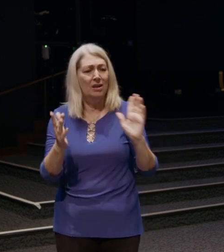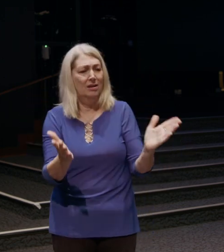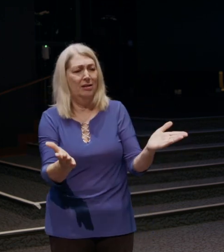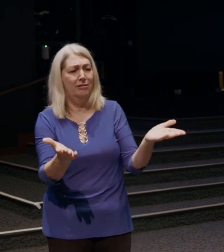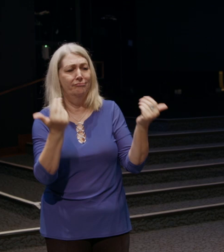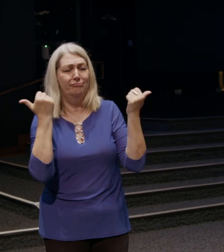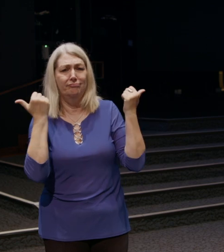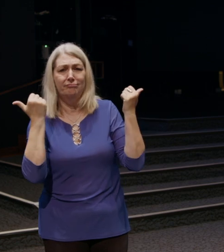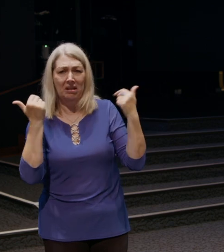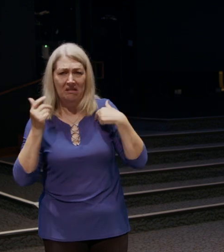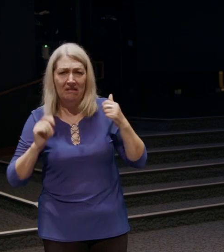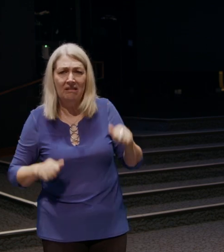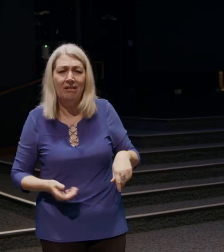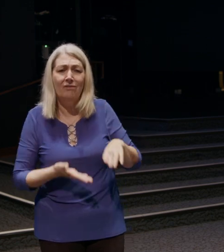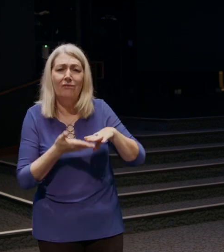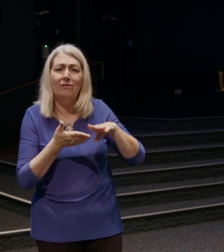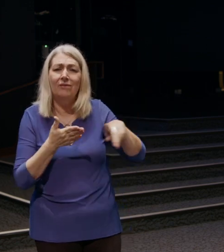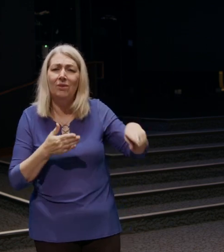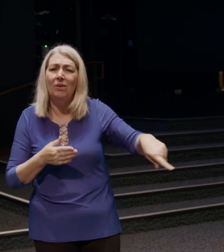How can God do this?